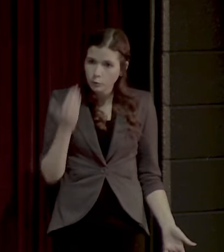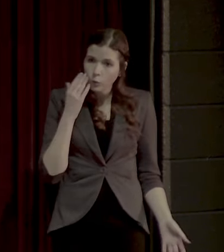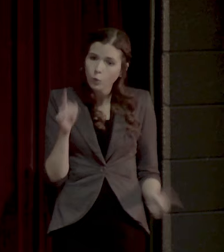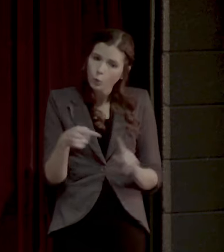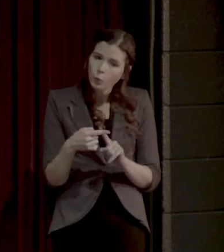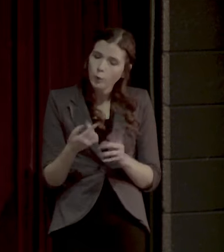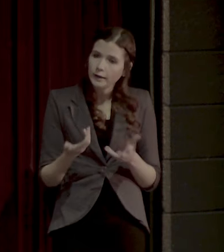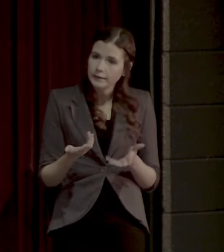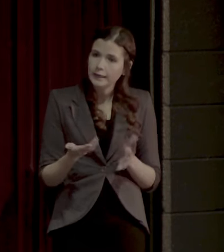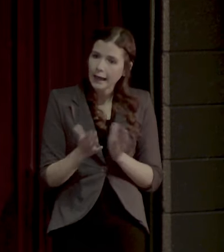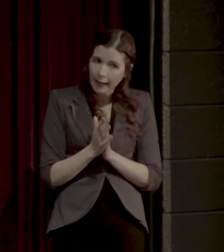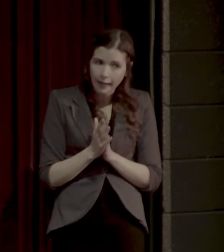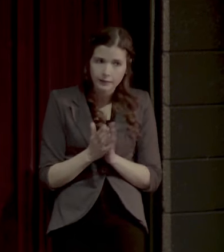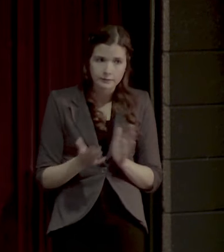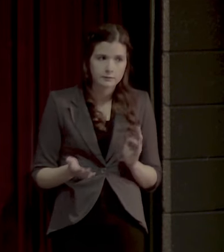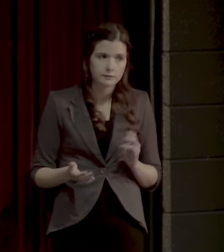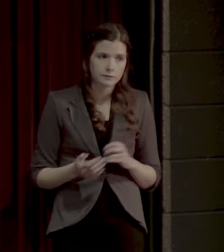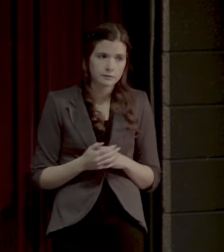to ask for help."